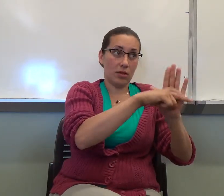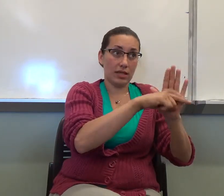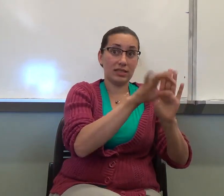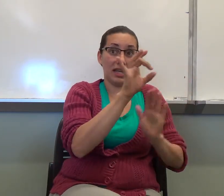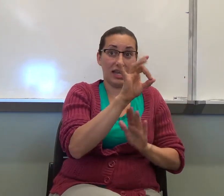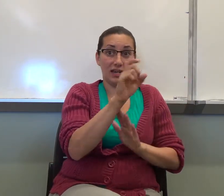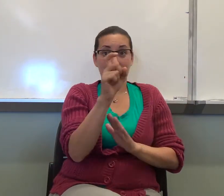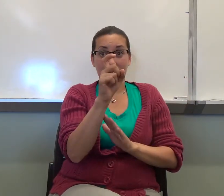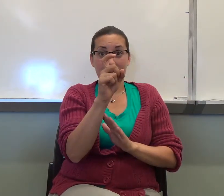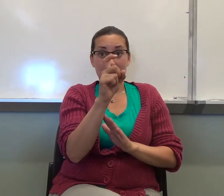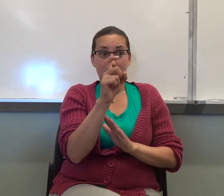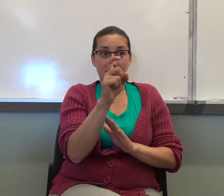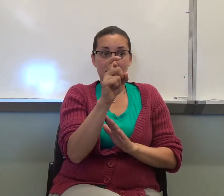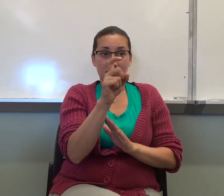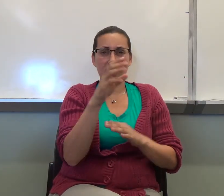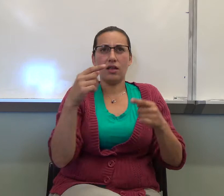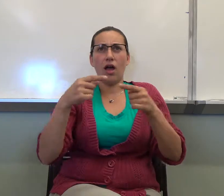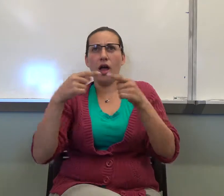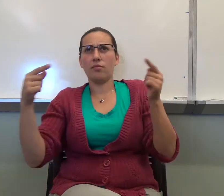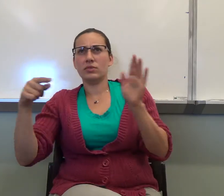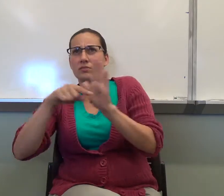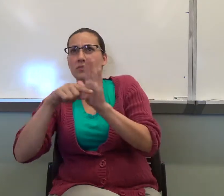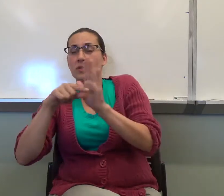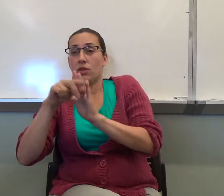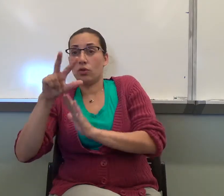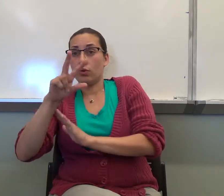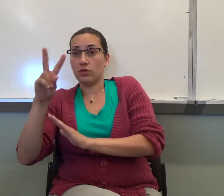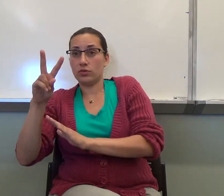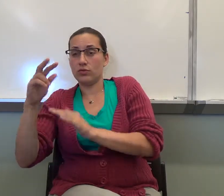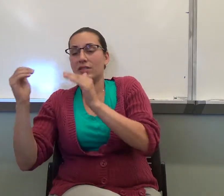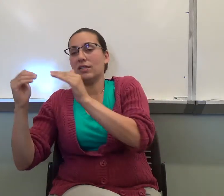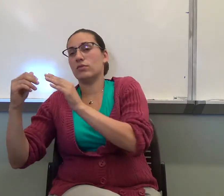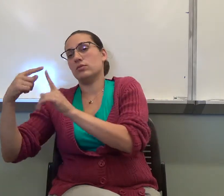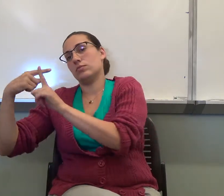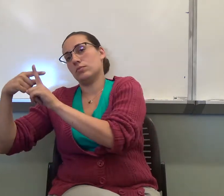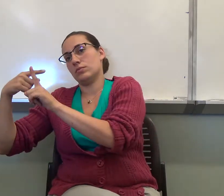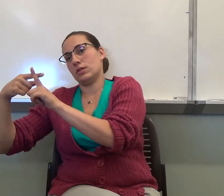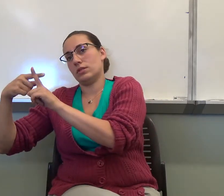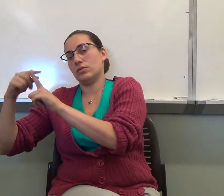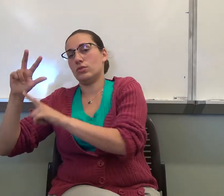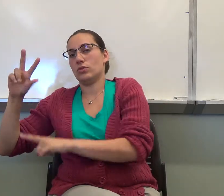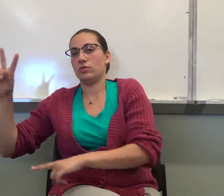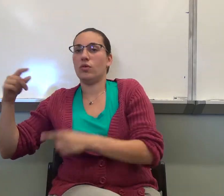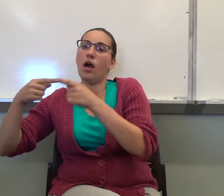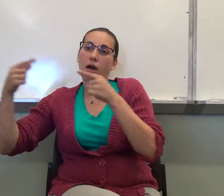of a minus 32 is a plus 32. Minus 5x minus 35.